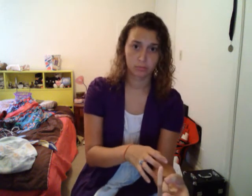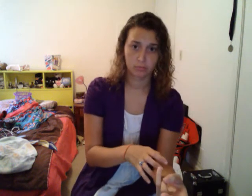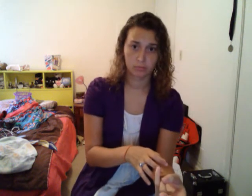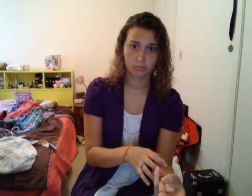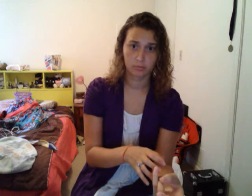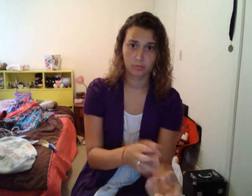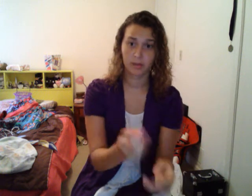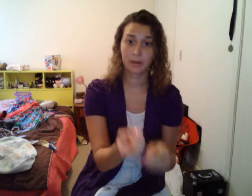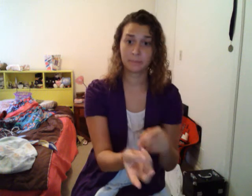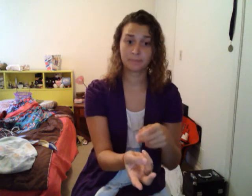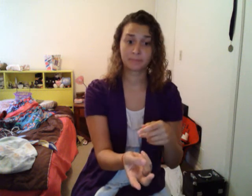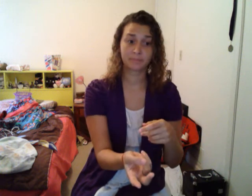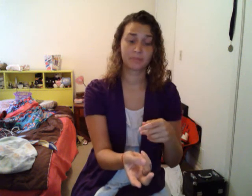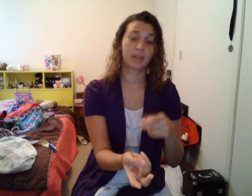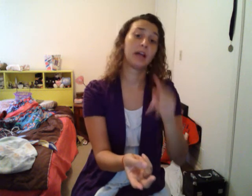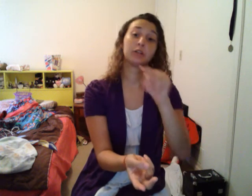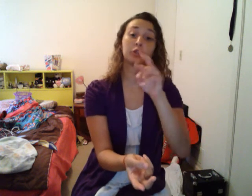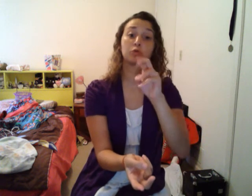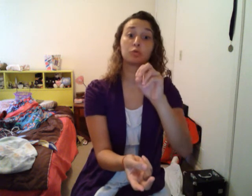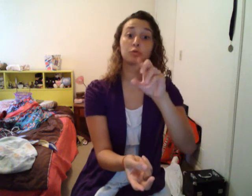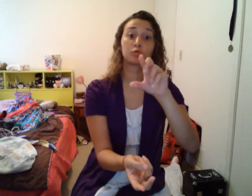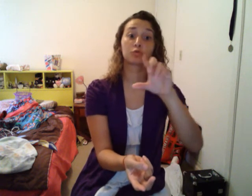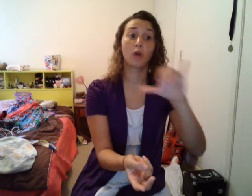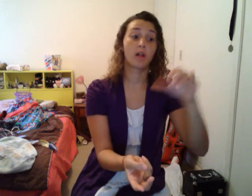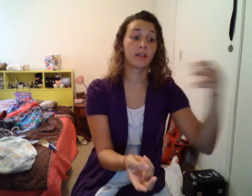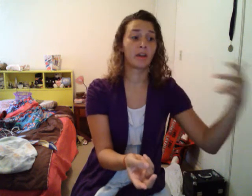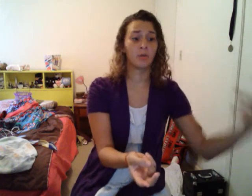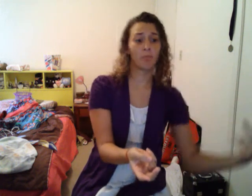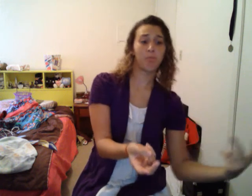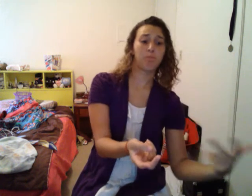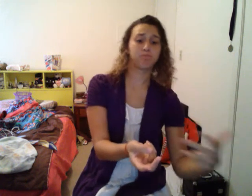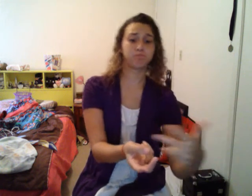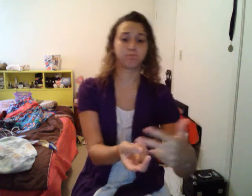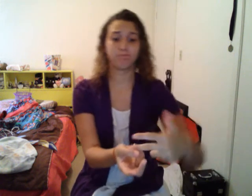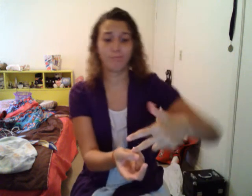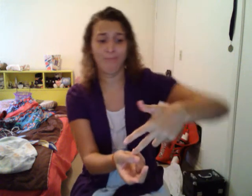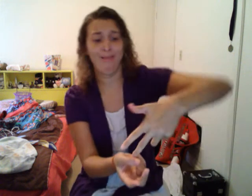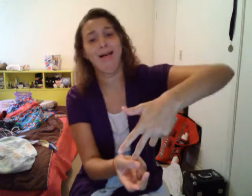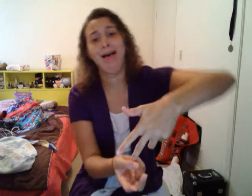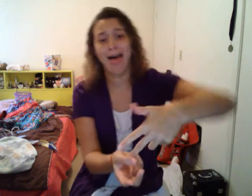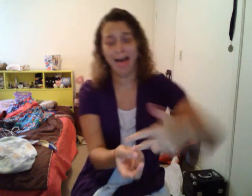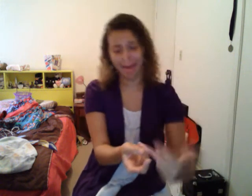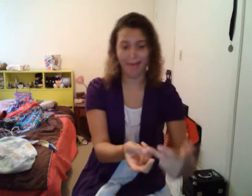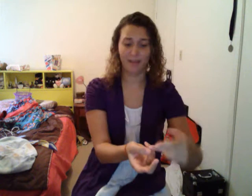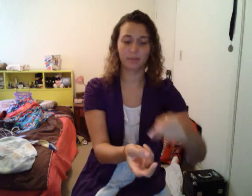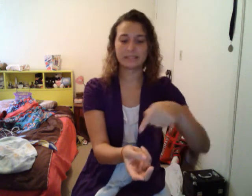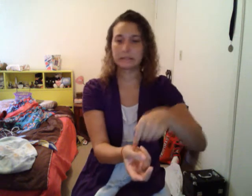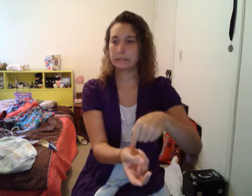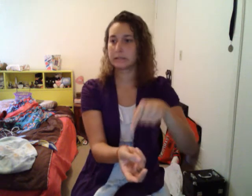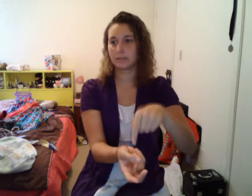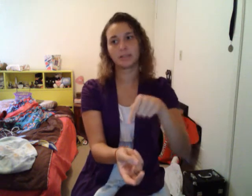right in the way of the trolley car. He would die, but he would spare the